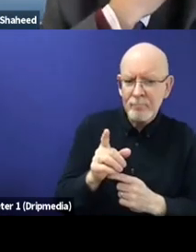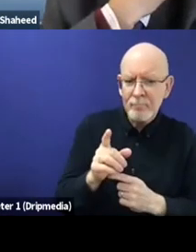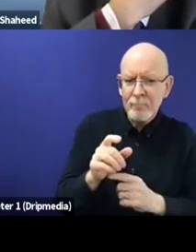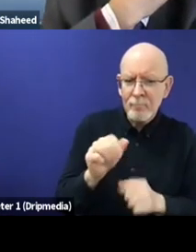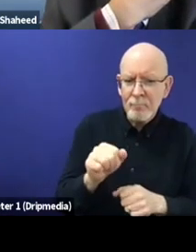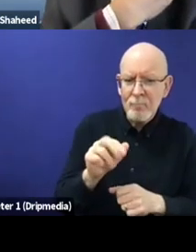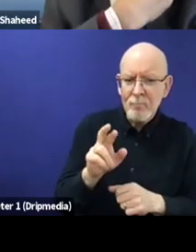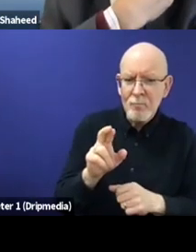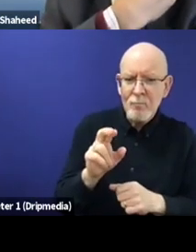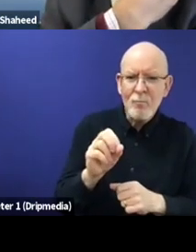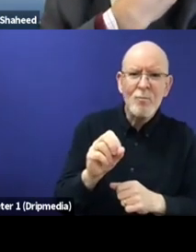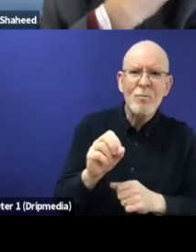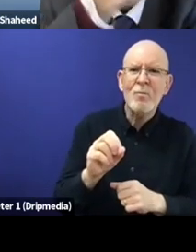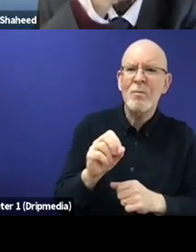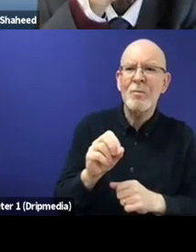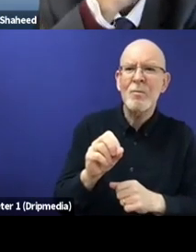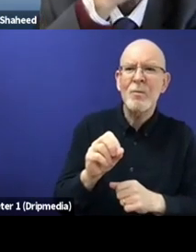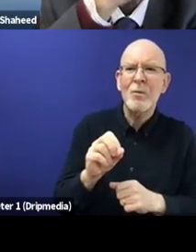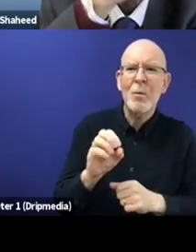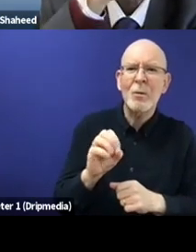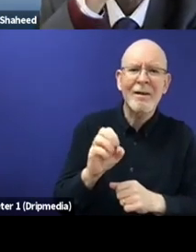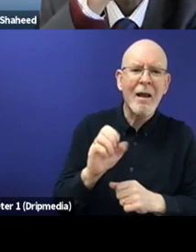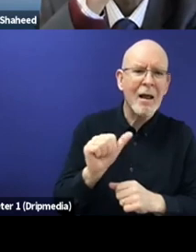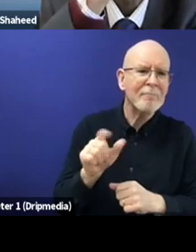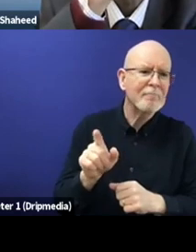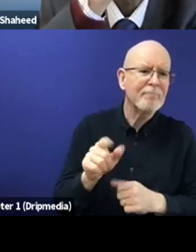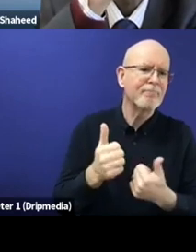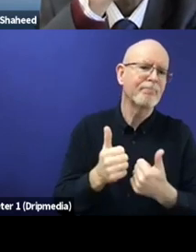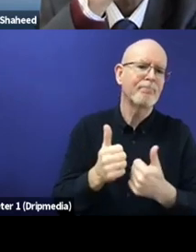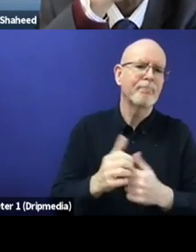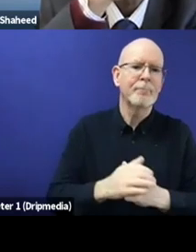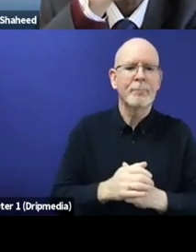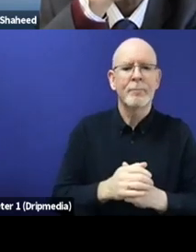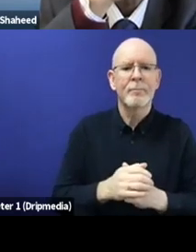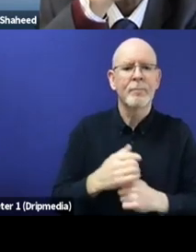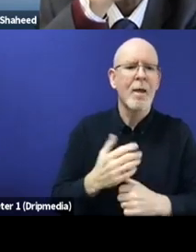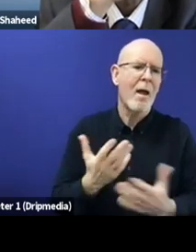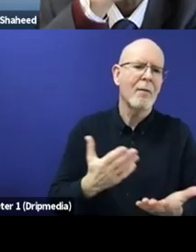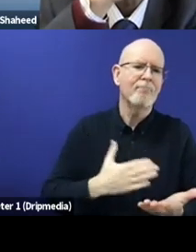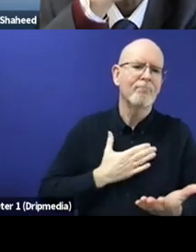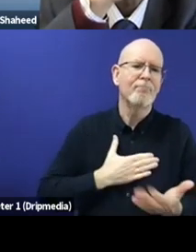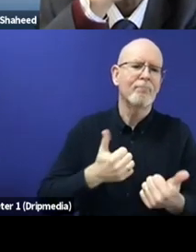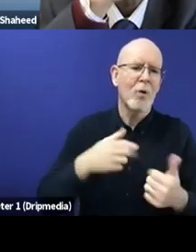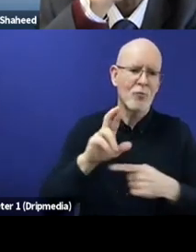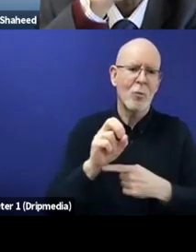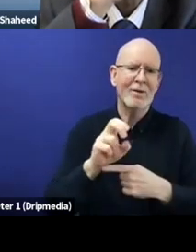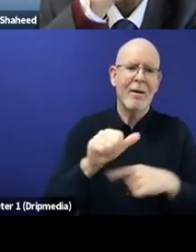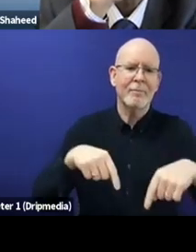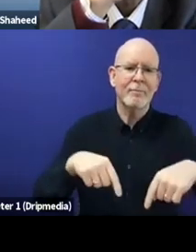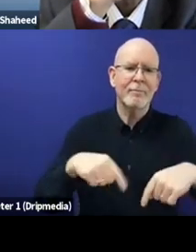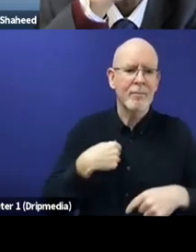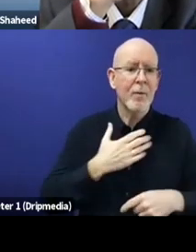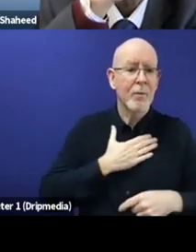suggestions and tools. But I think what is really important is the fact that we are really coming to the understanding that